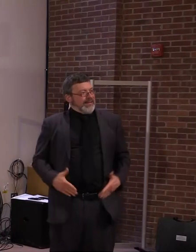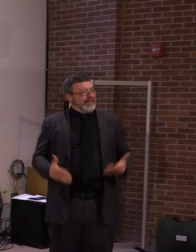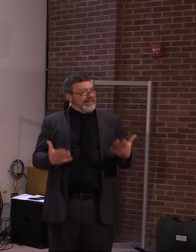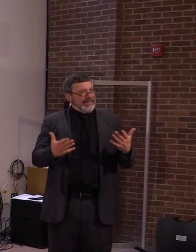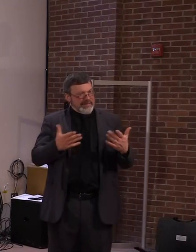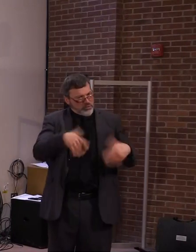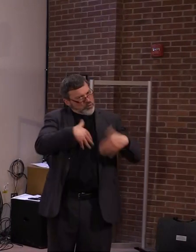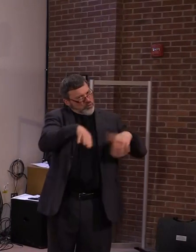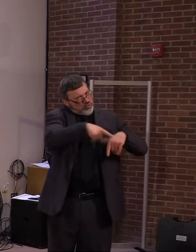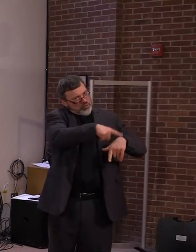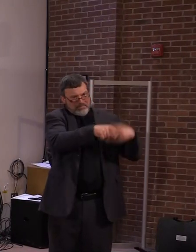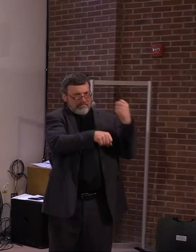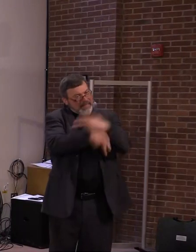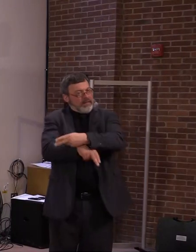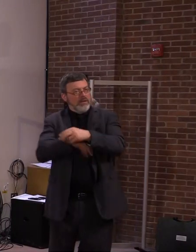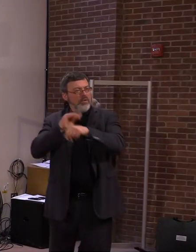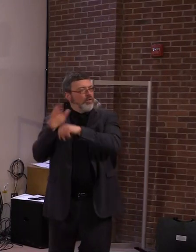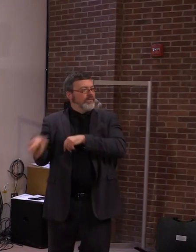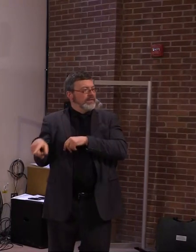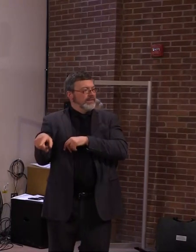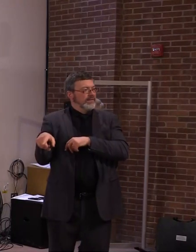of concerns,